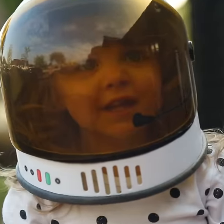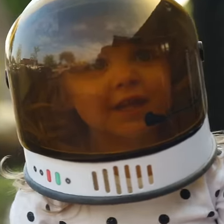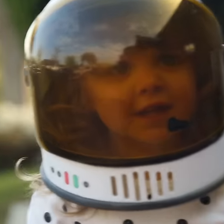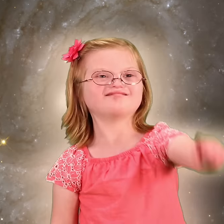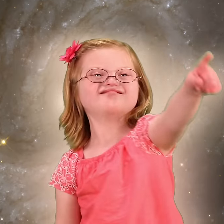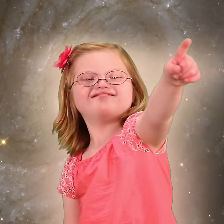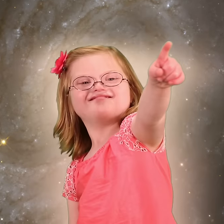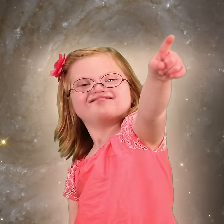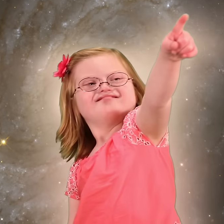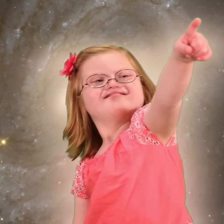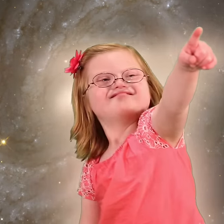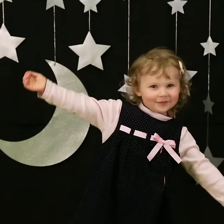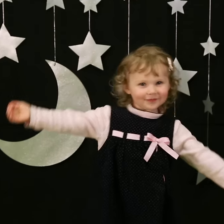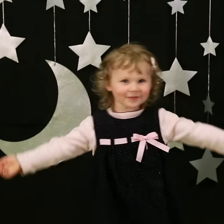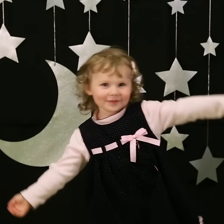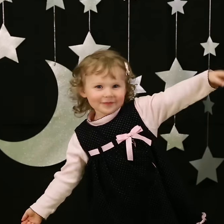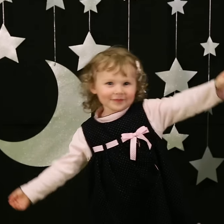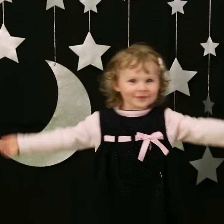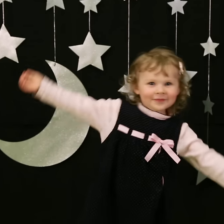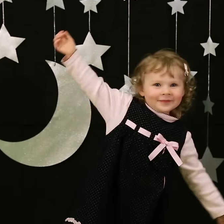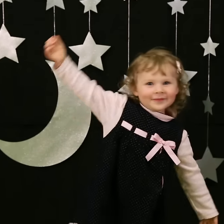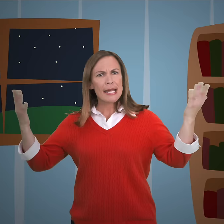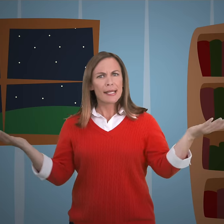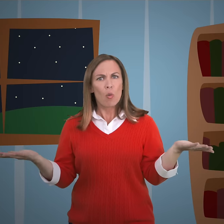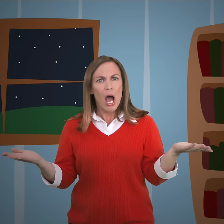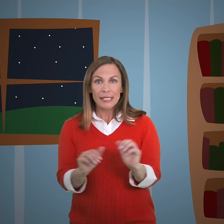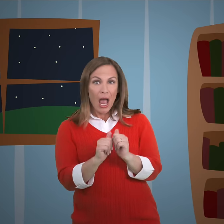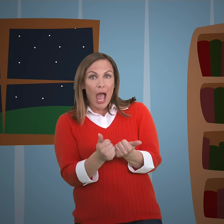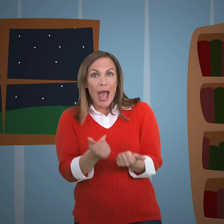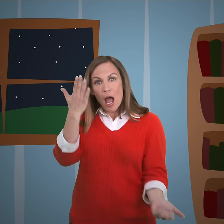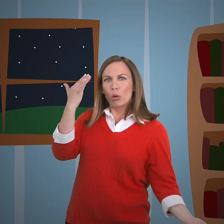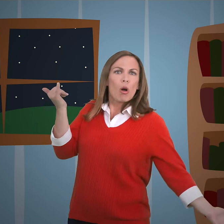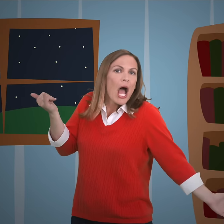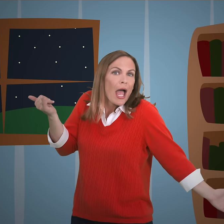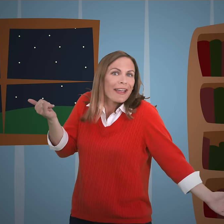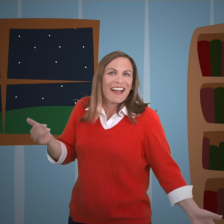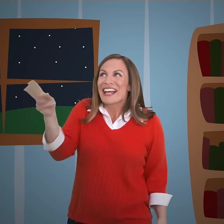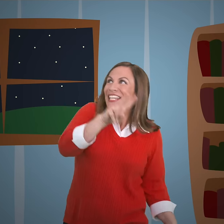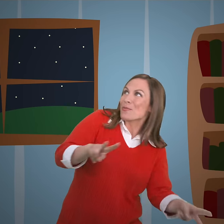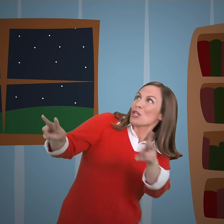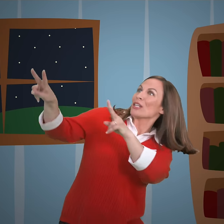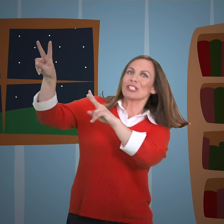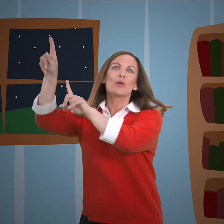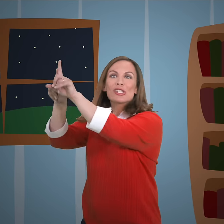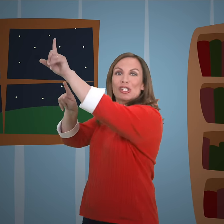the stars, stars, stars. Keep on asking what, how, why. Keep looking to the